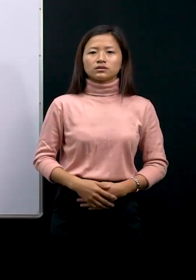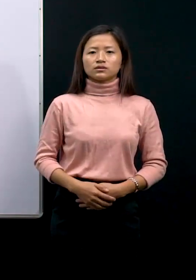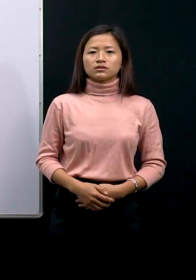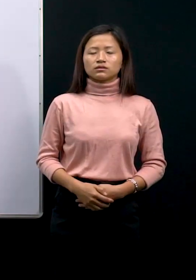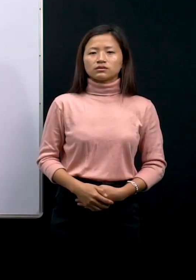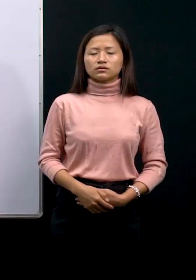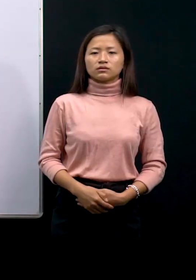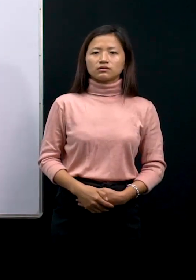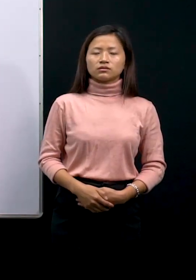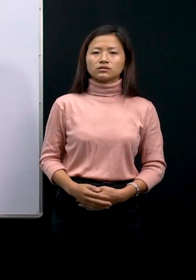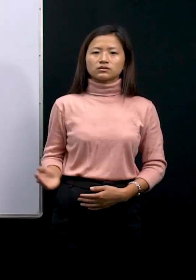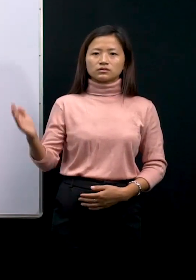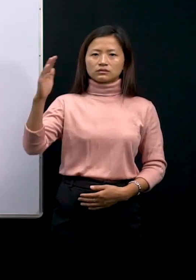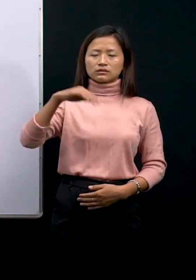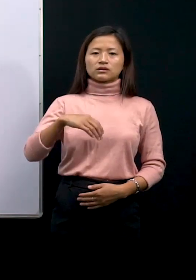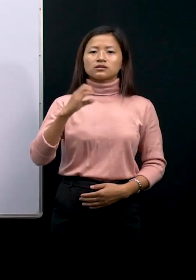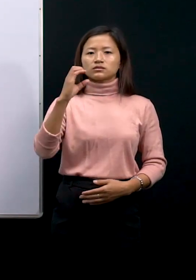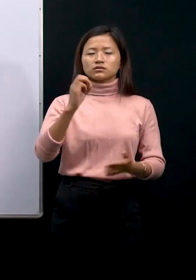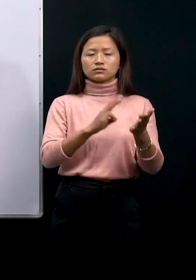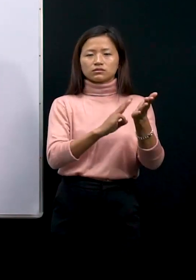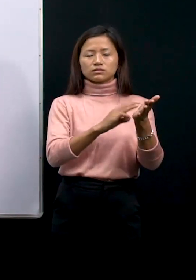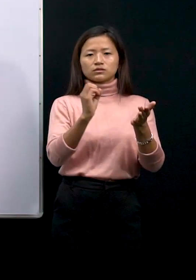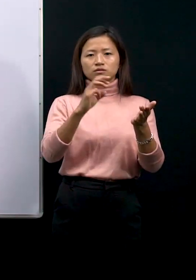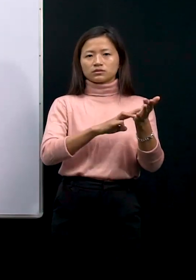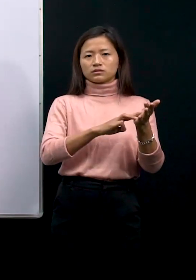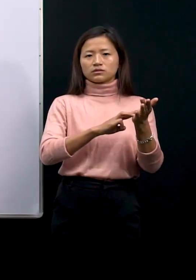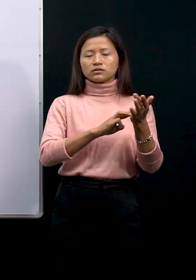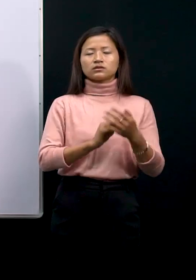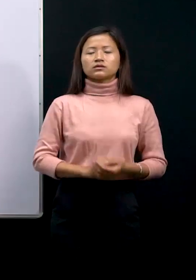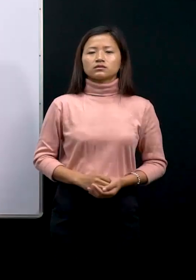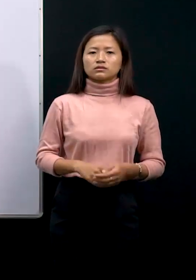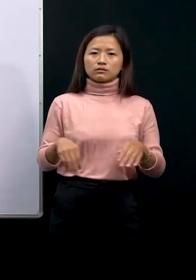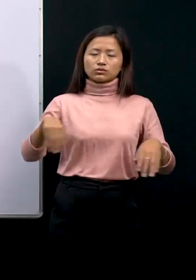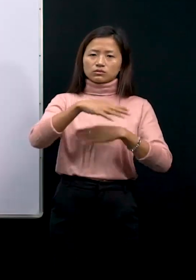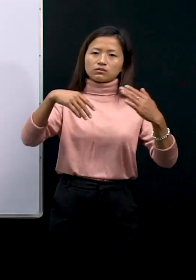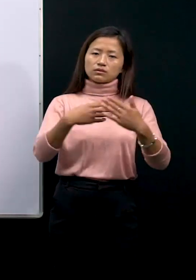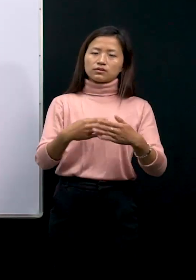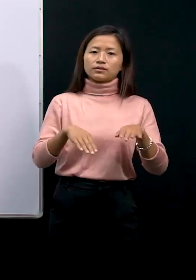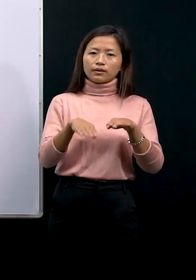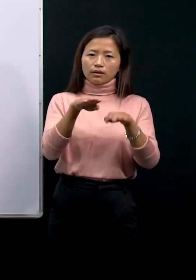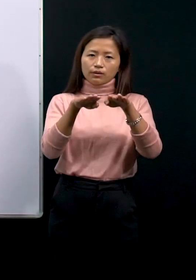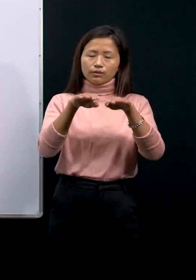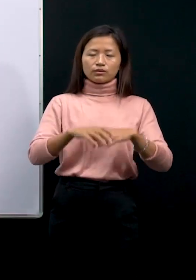Because AO is a common for both the sides, right? Both the triangles, isn't it? So they are equal.